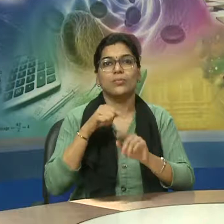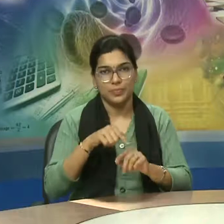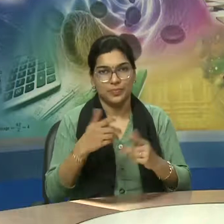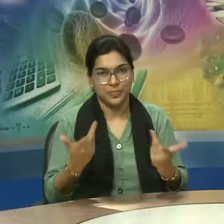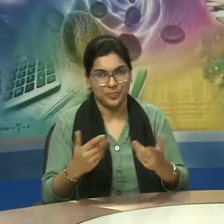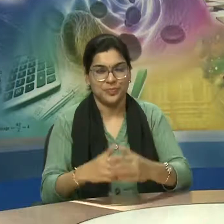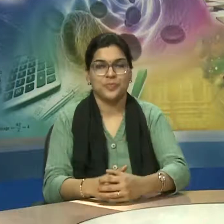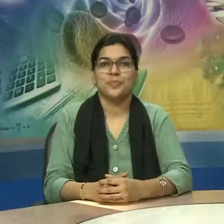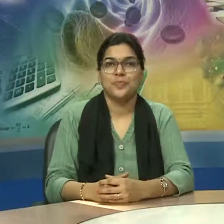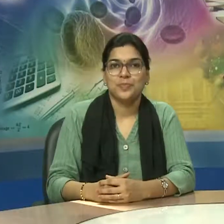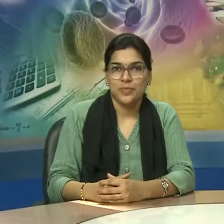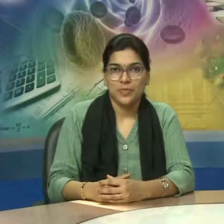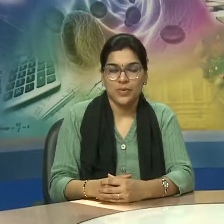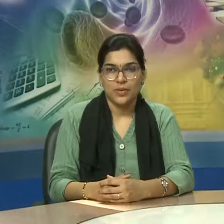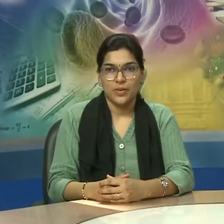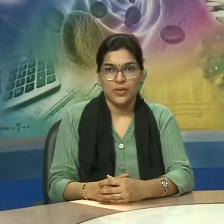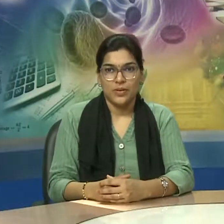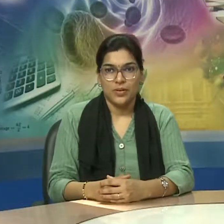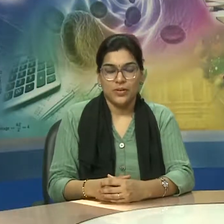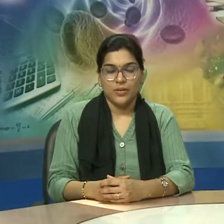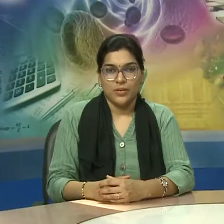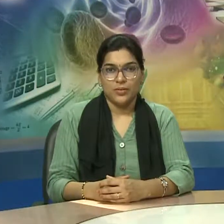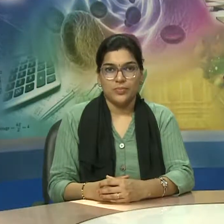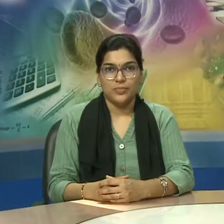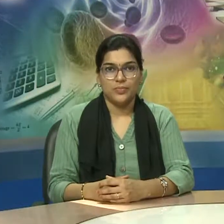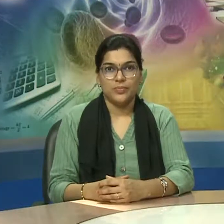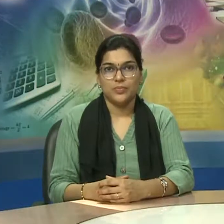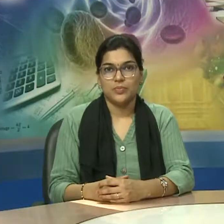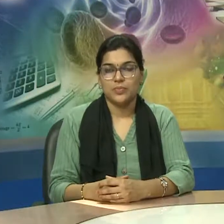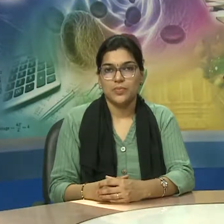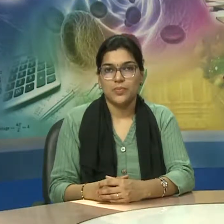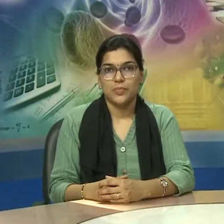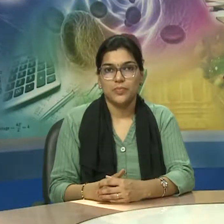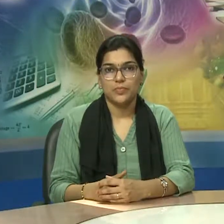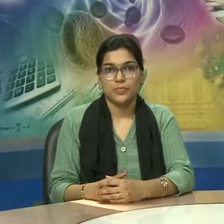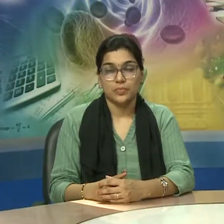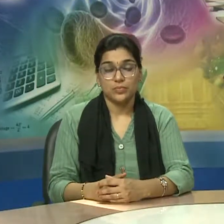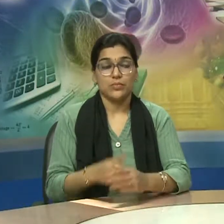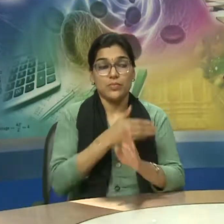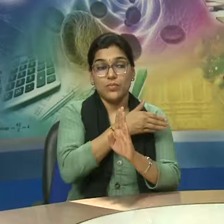and does not change with personal feelings and moods.